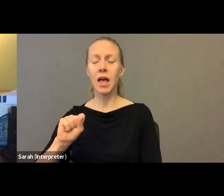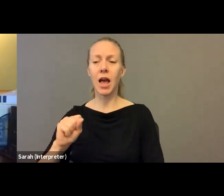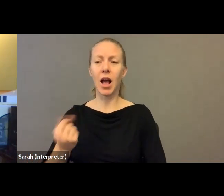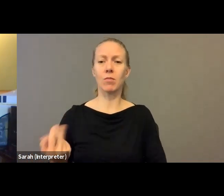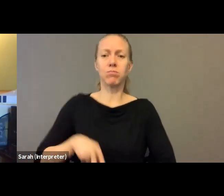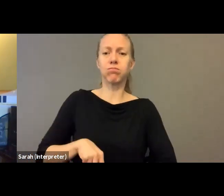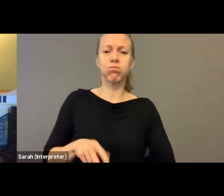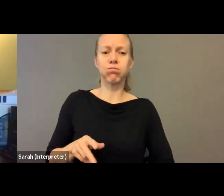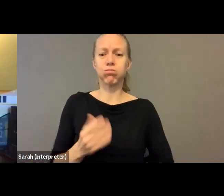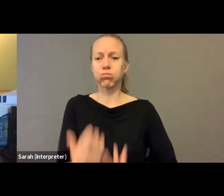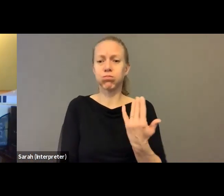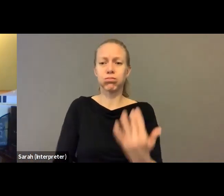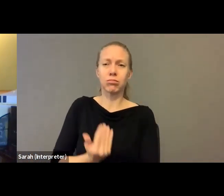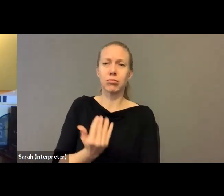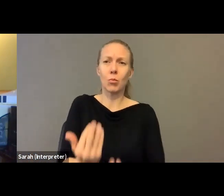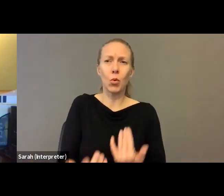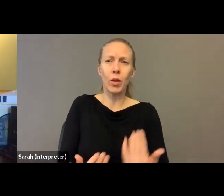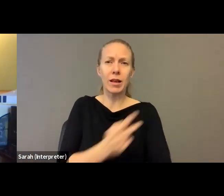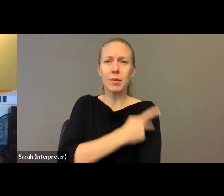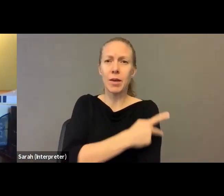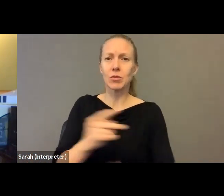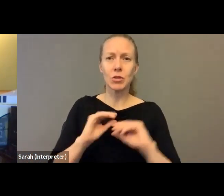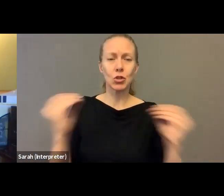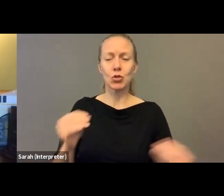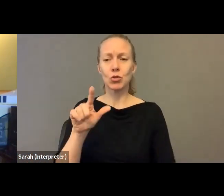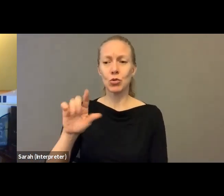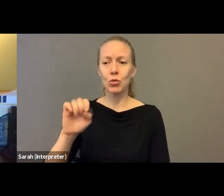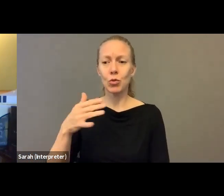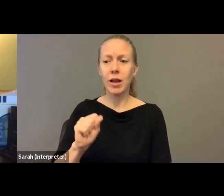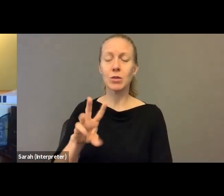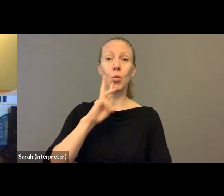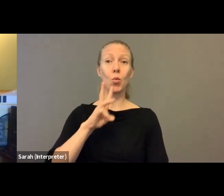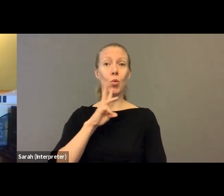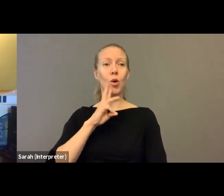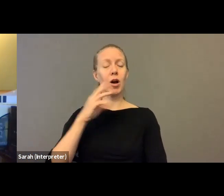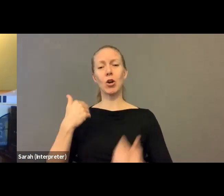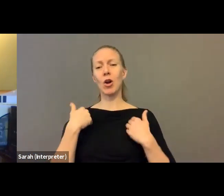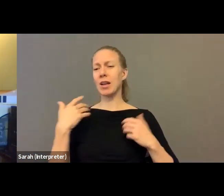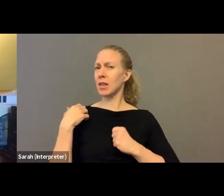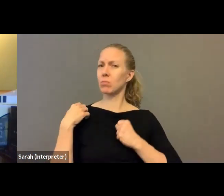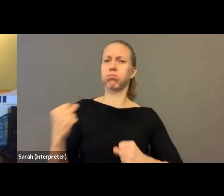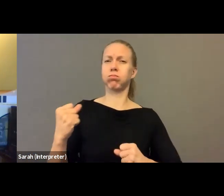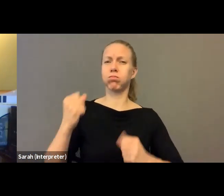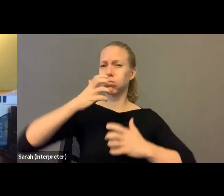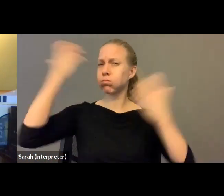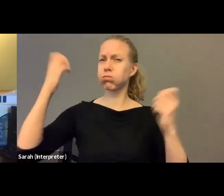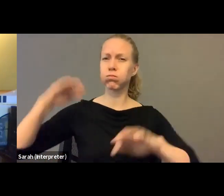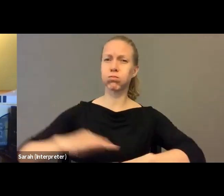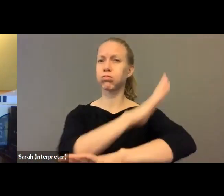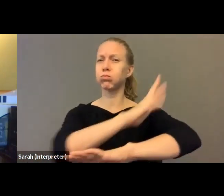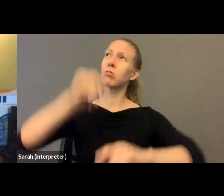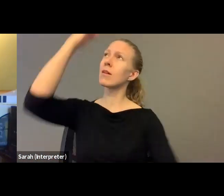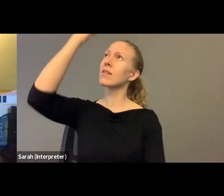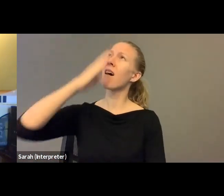the patienceless legs. Water has a velocity angering, God's debasement